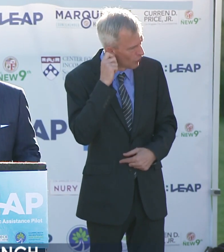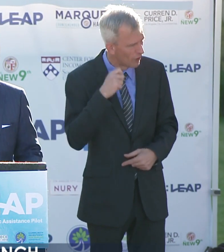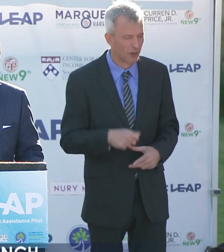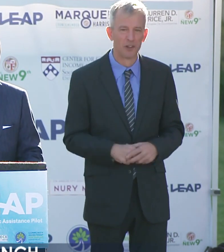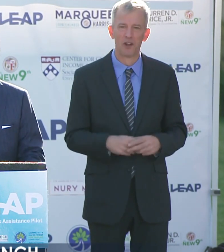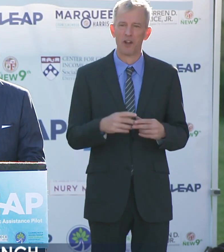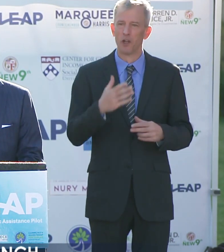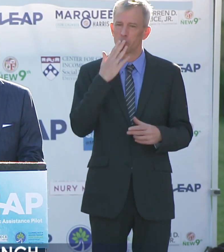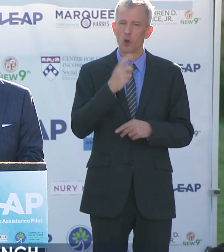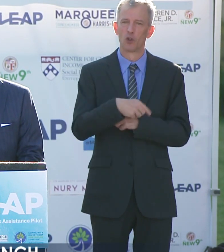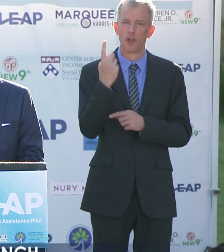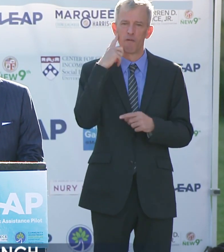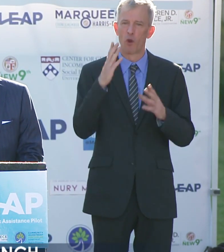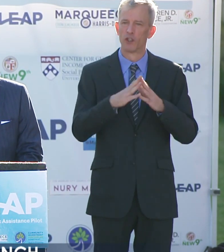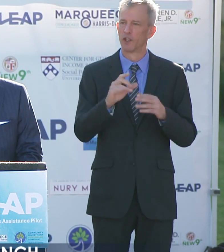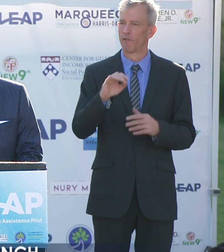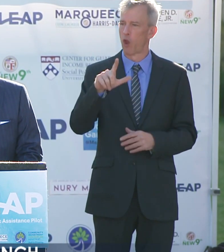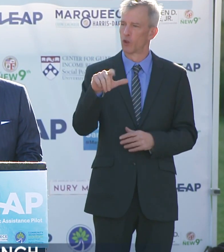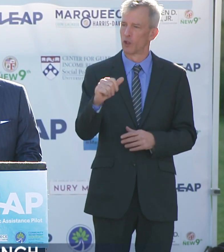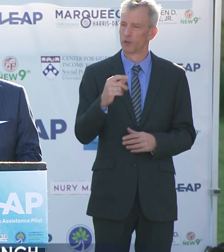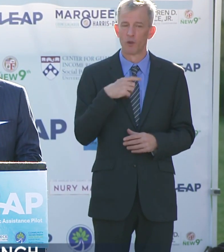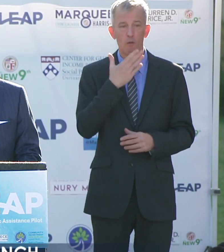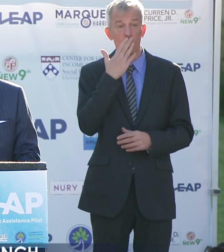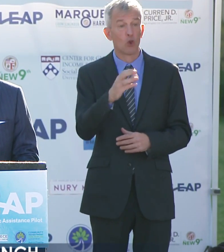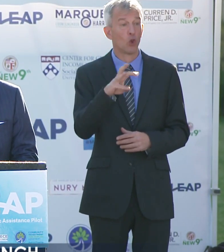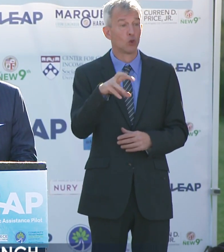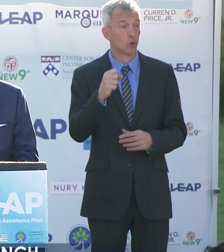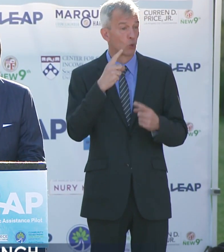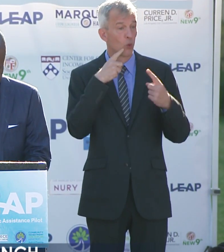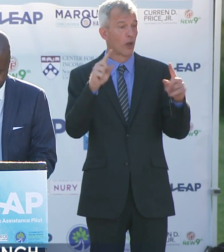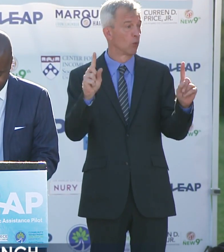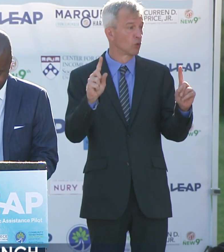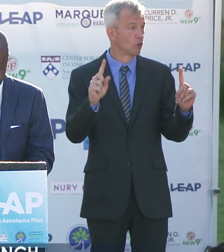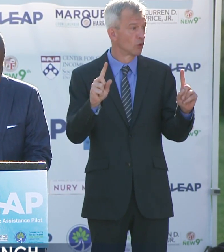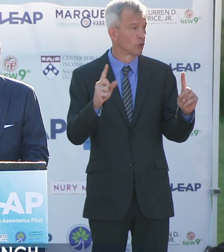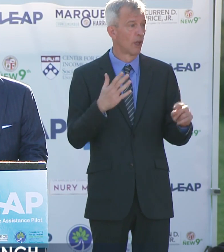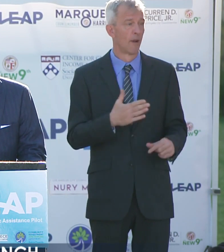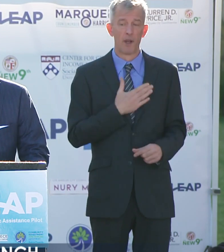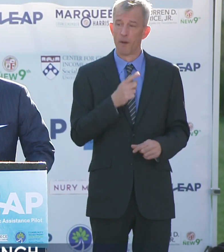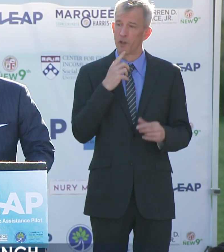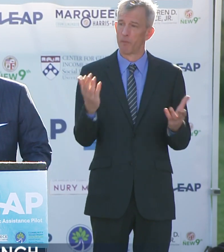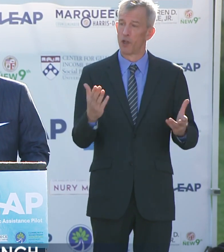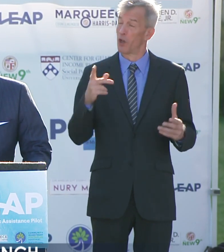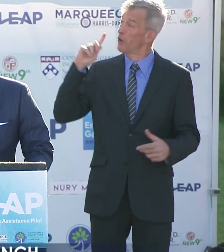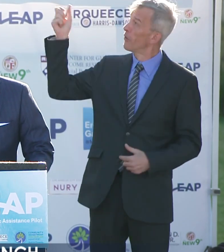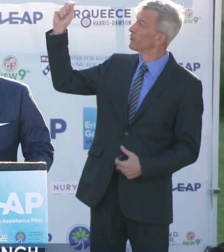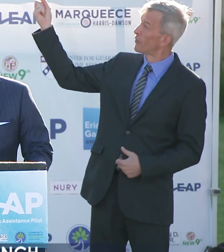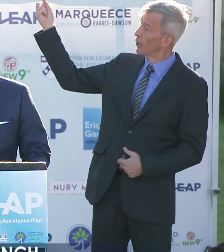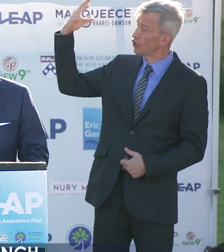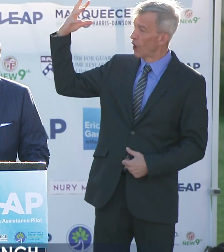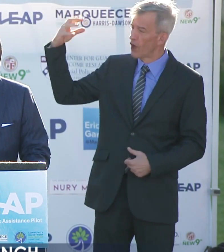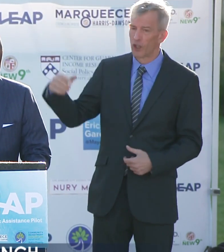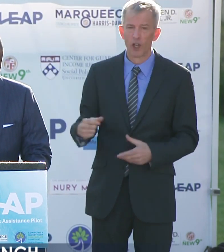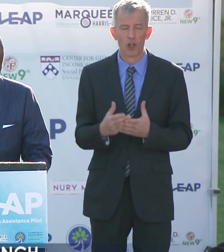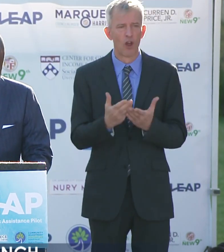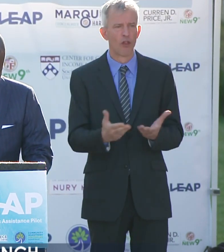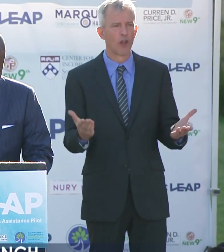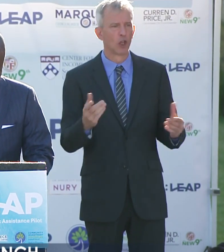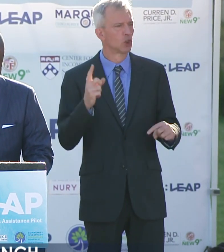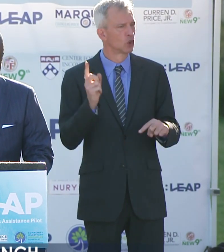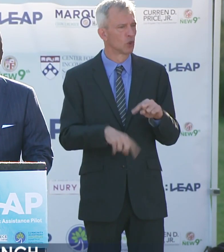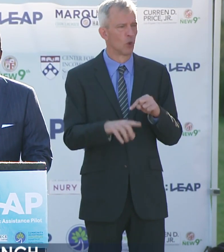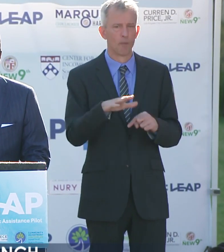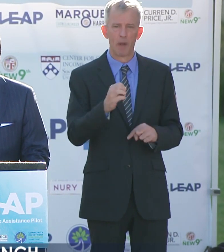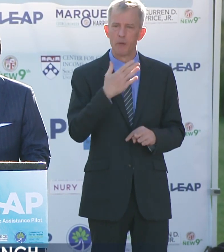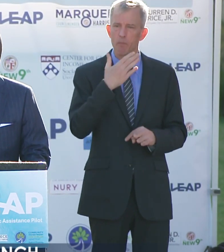Los Angeles, and we have some good news to announce. So I'm happy to be here. The sun is shining. Things could not be